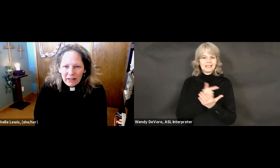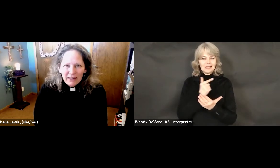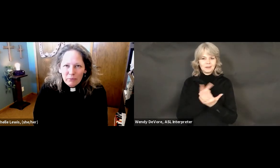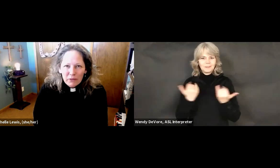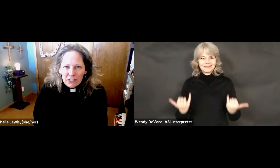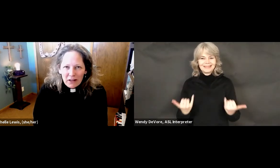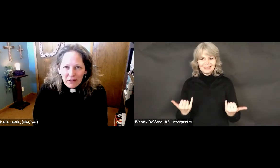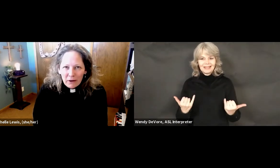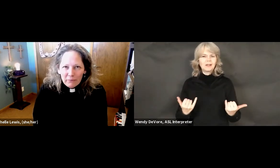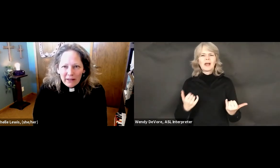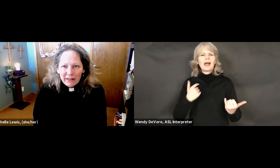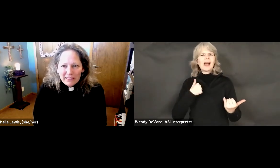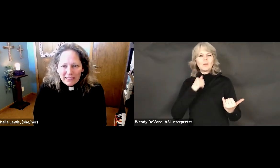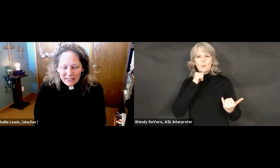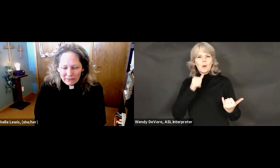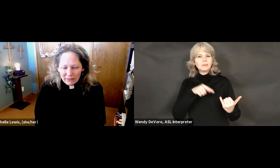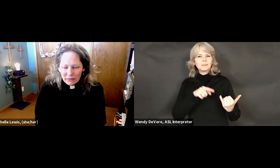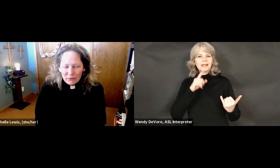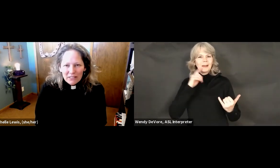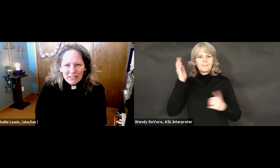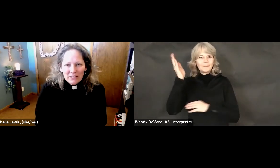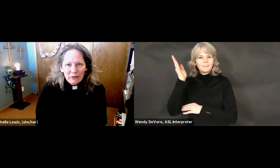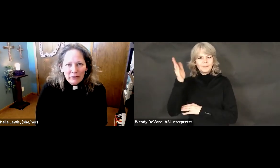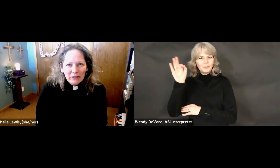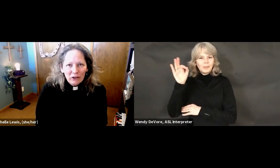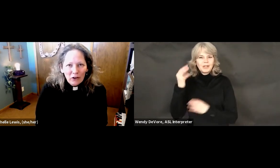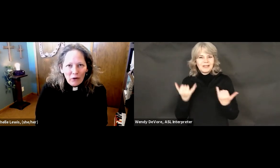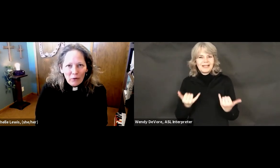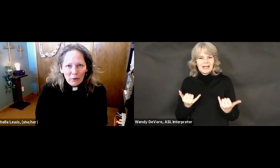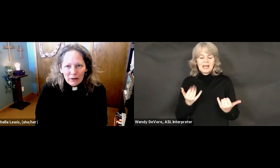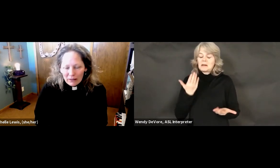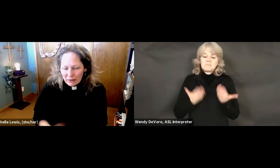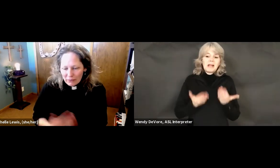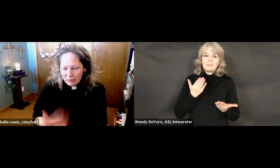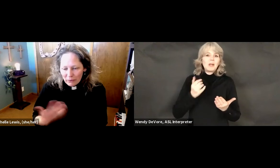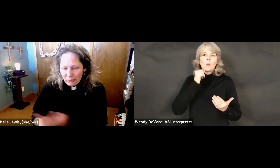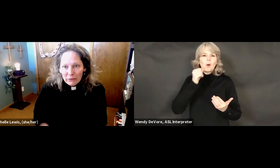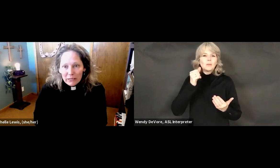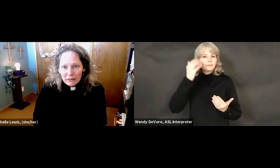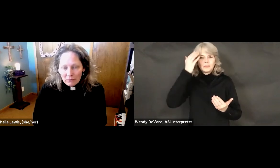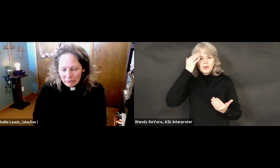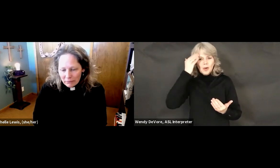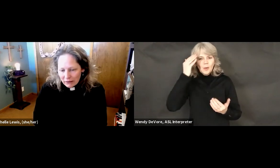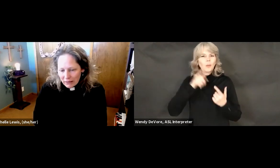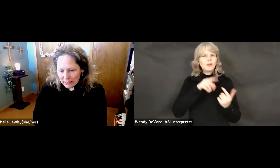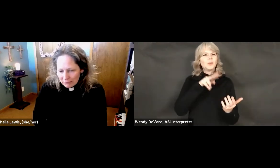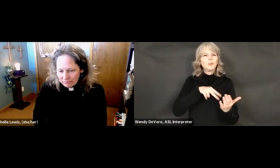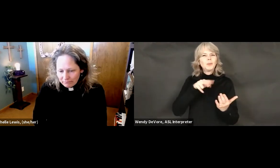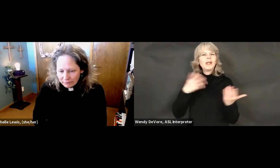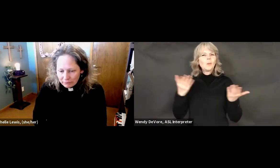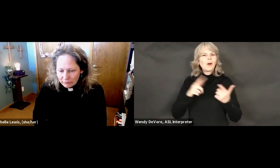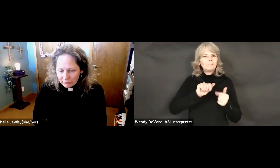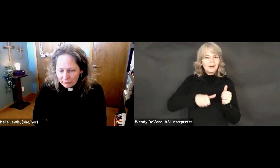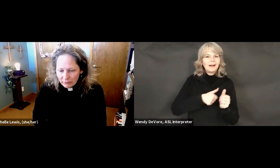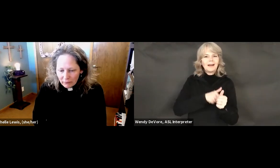because I'm not going to preach on them. And it's not stuff that you would necessarily know when we read the lesson.